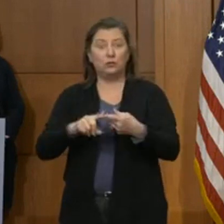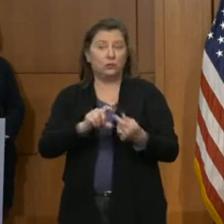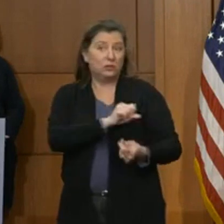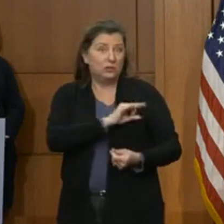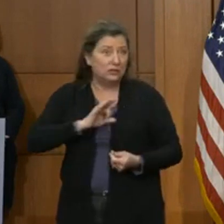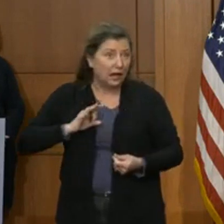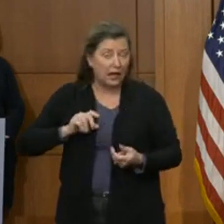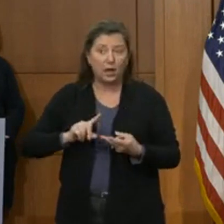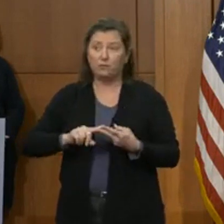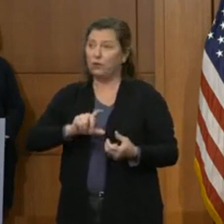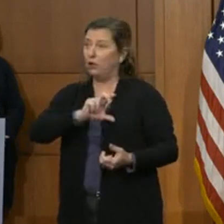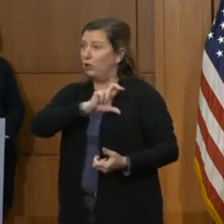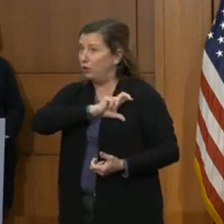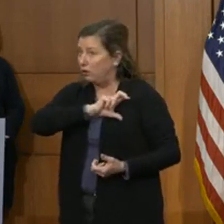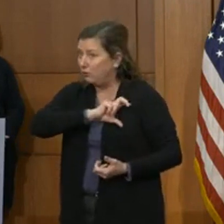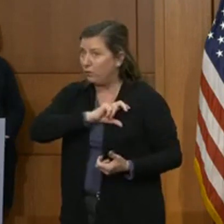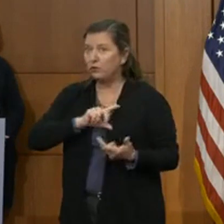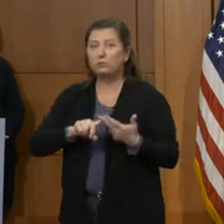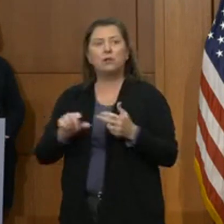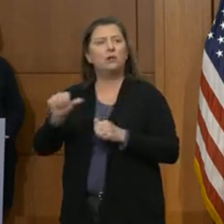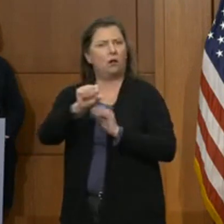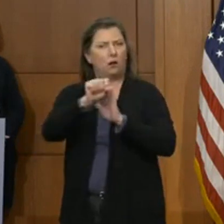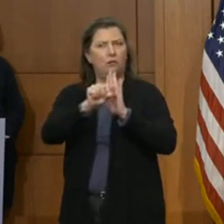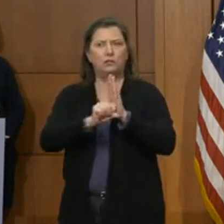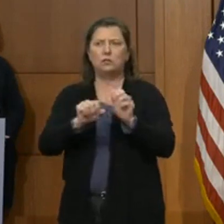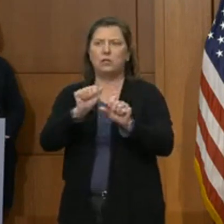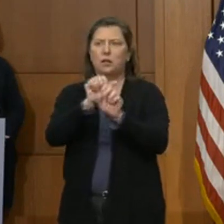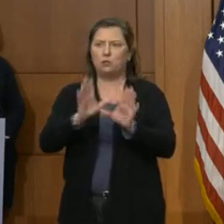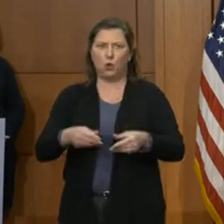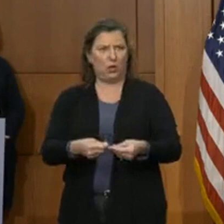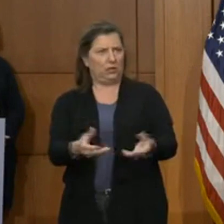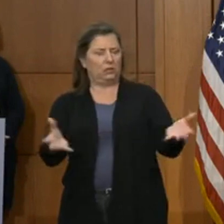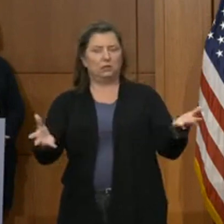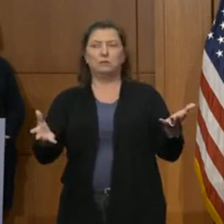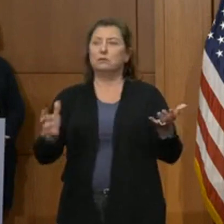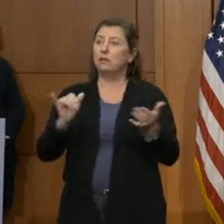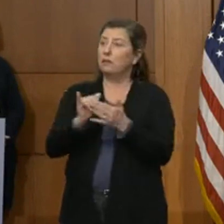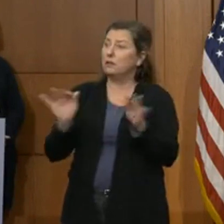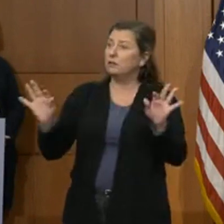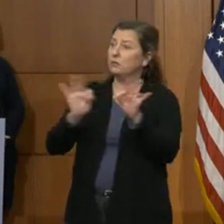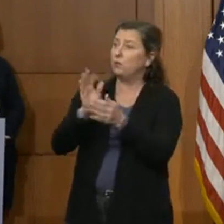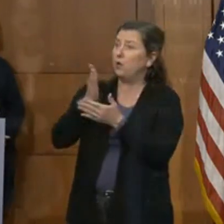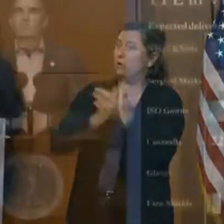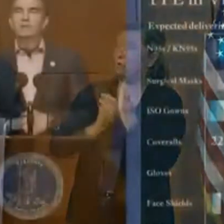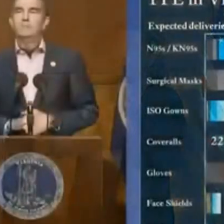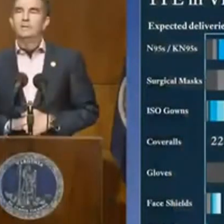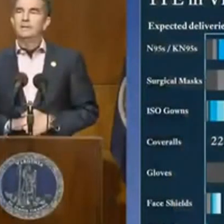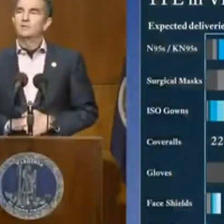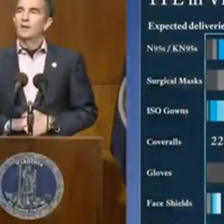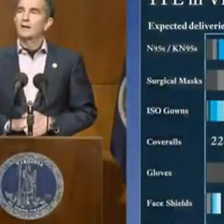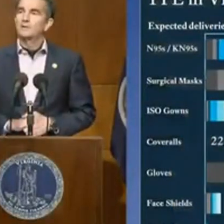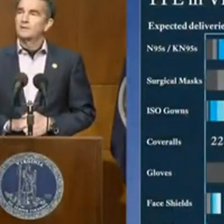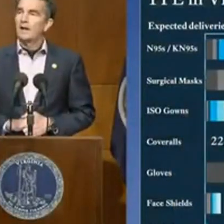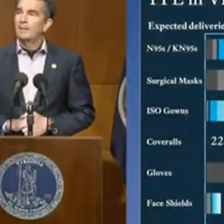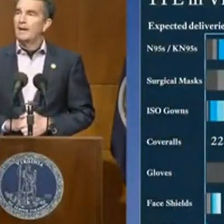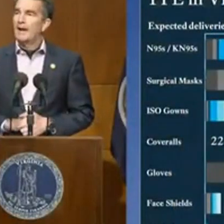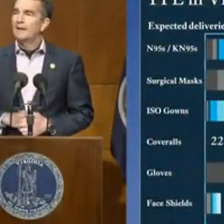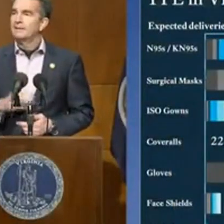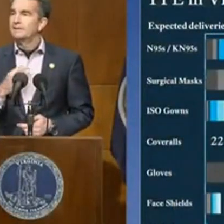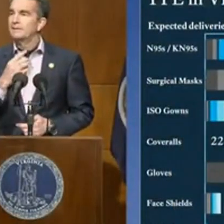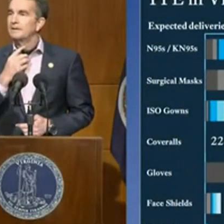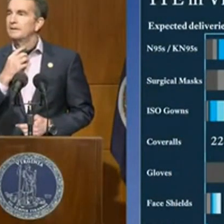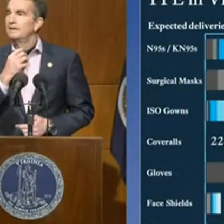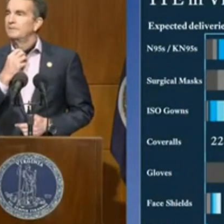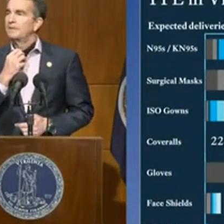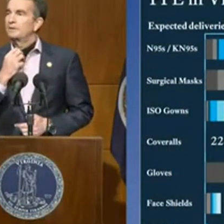law enforcement, and other state employees. This is a critical part of Virginia's PPE strategy, and I may add